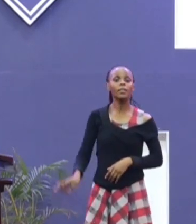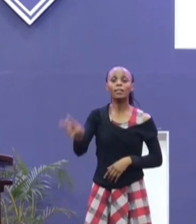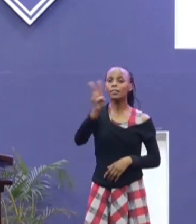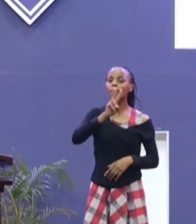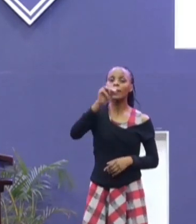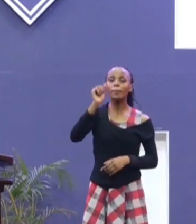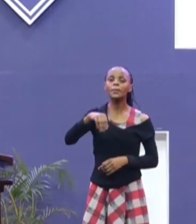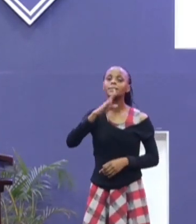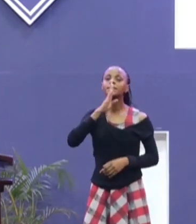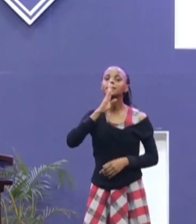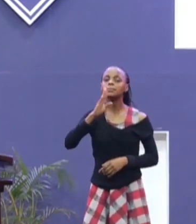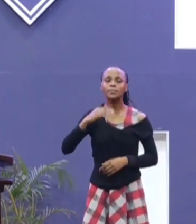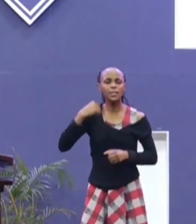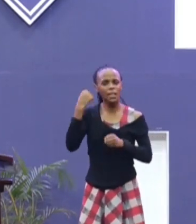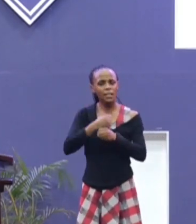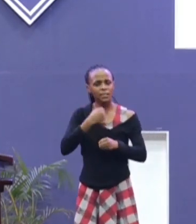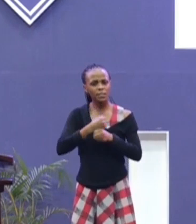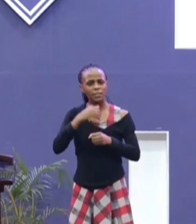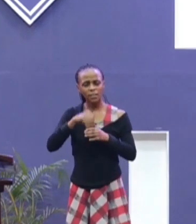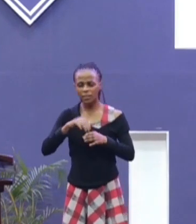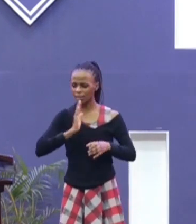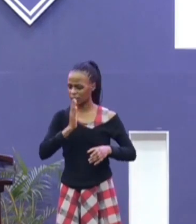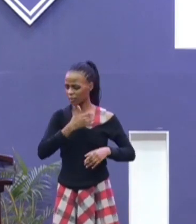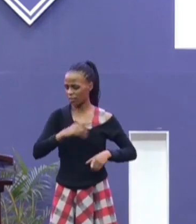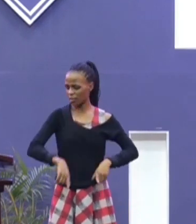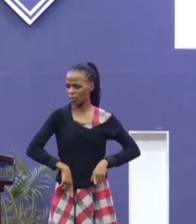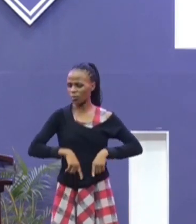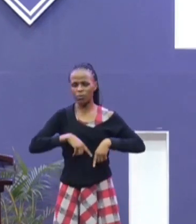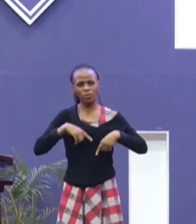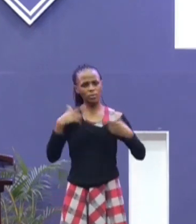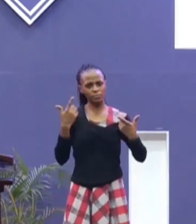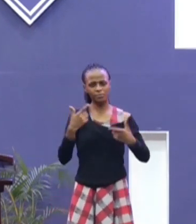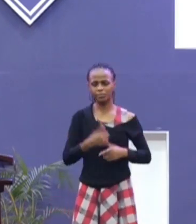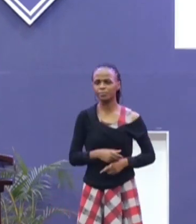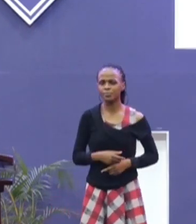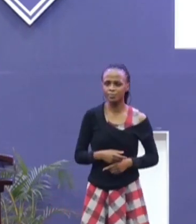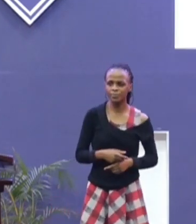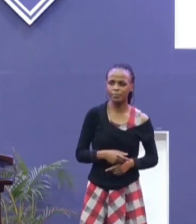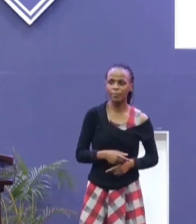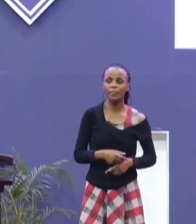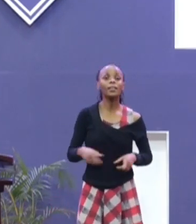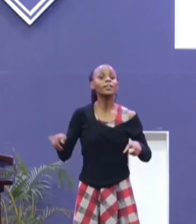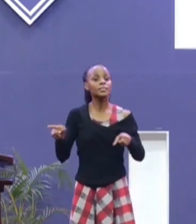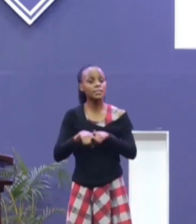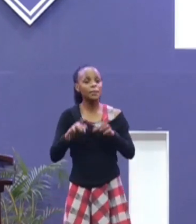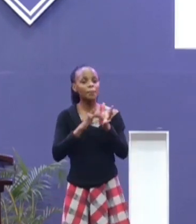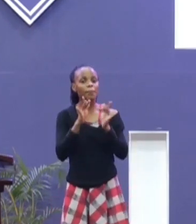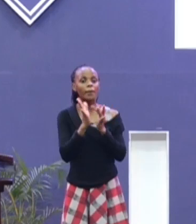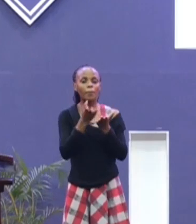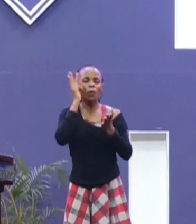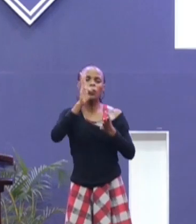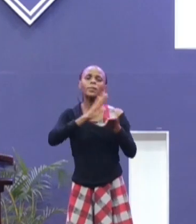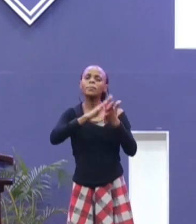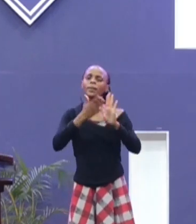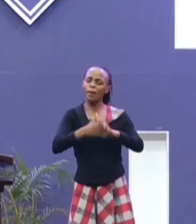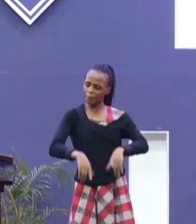become applicable in our lives. Bino ebyawandiikibwa birina okubeera ebintu ebya bulijjo bye tukozesa mu bulamu bwaffe. Then the Bible will become a living book. Olwo